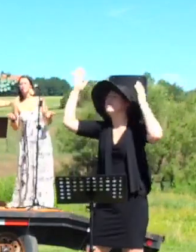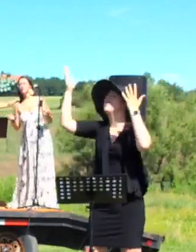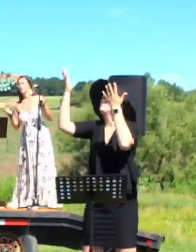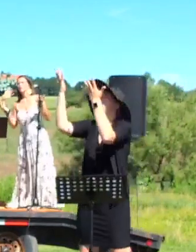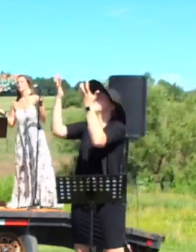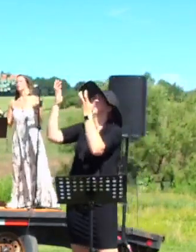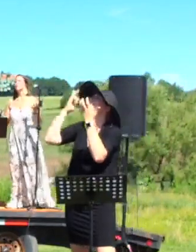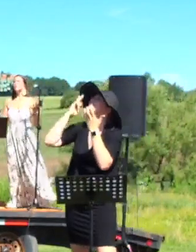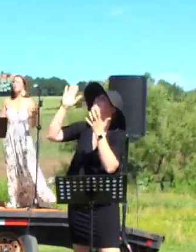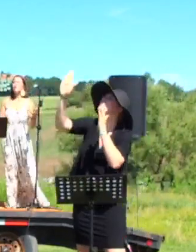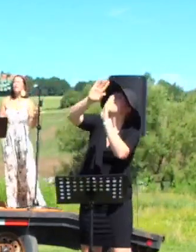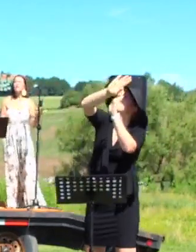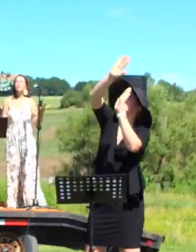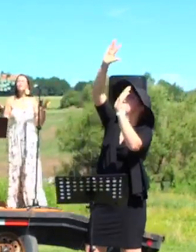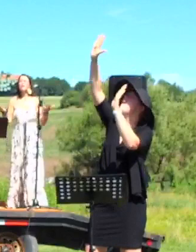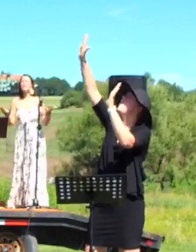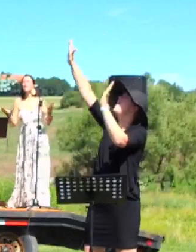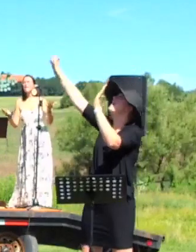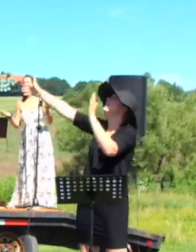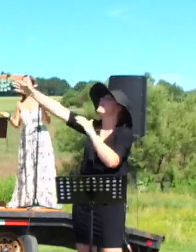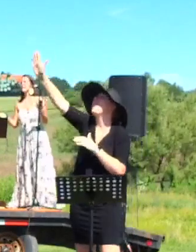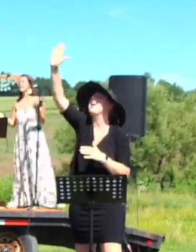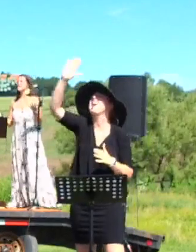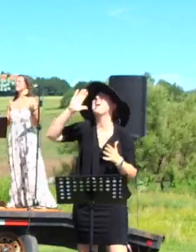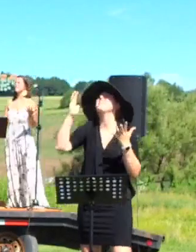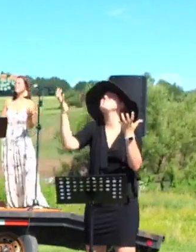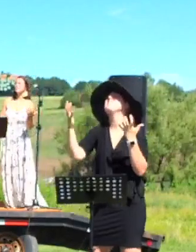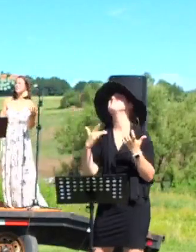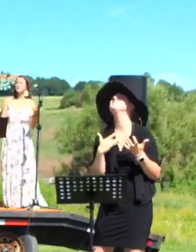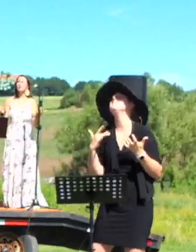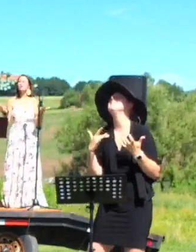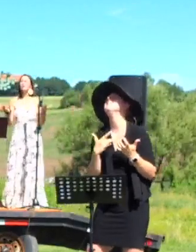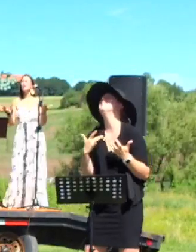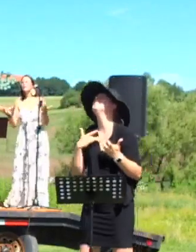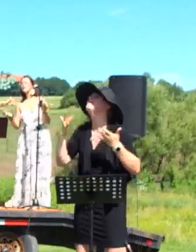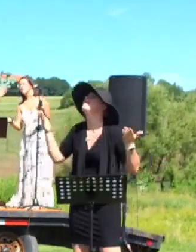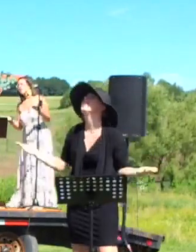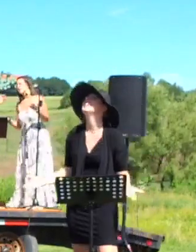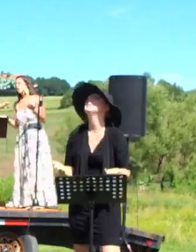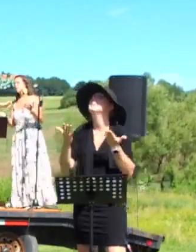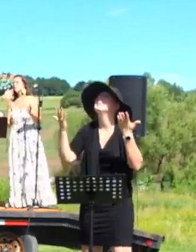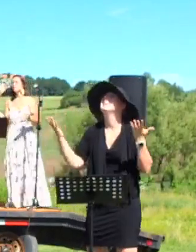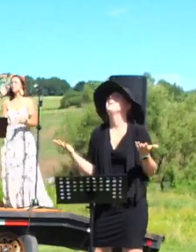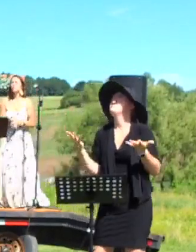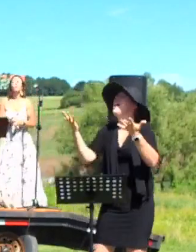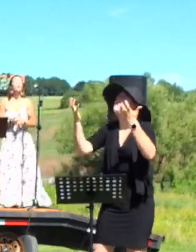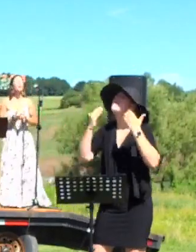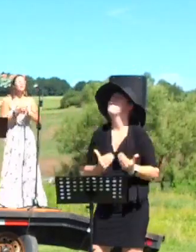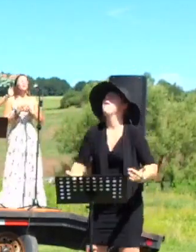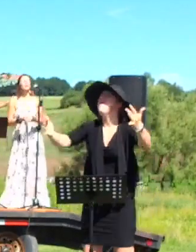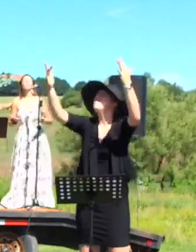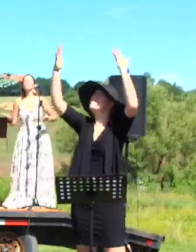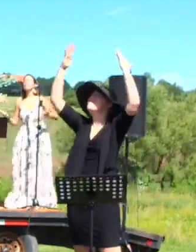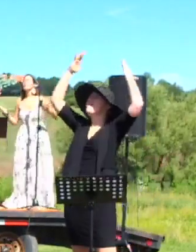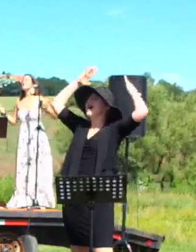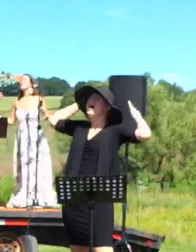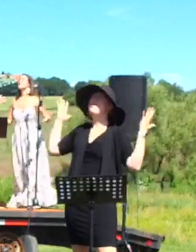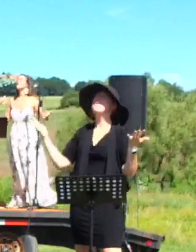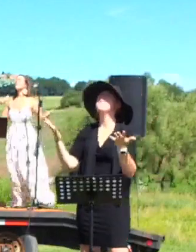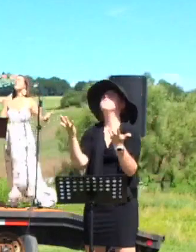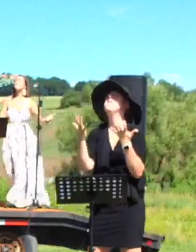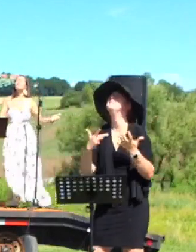atmosphere. Your glory, God, is what our hearts long for, to be